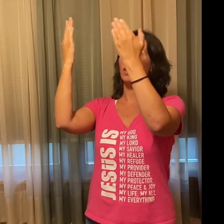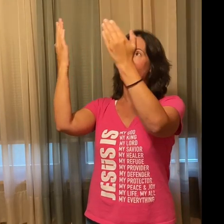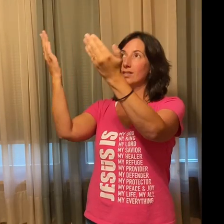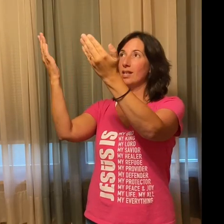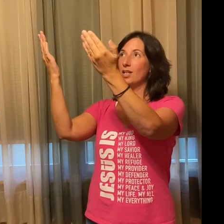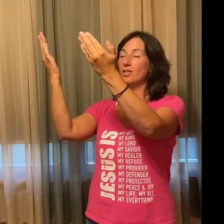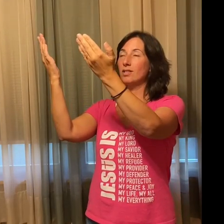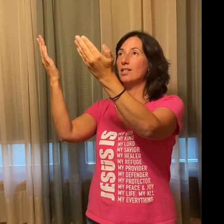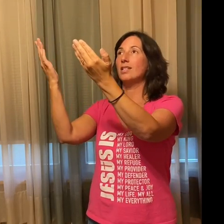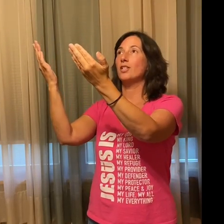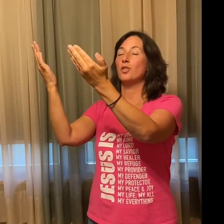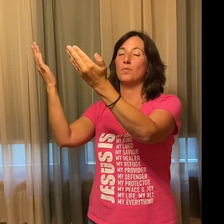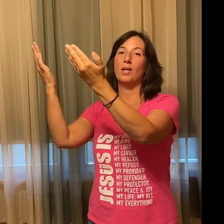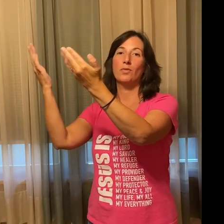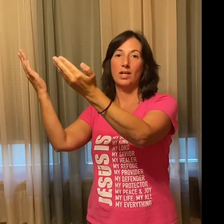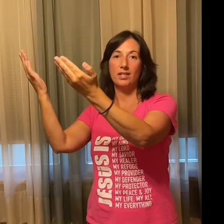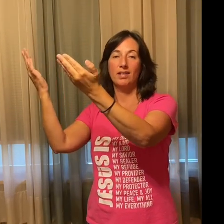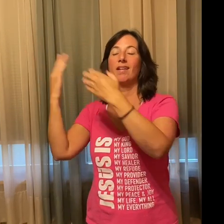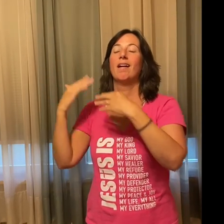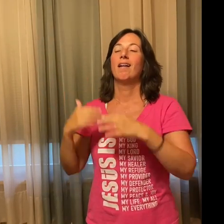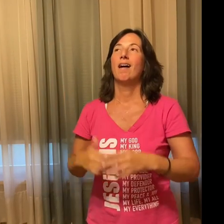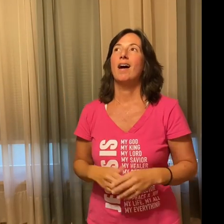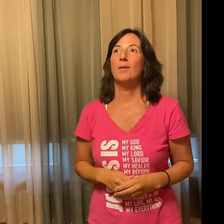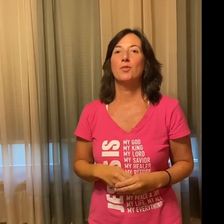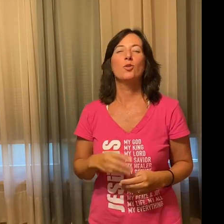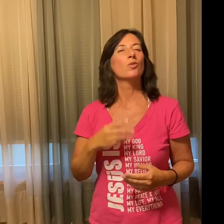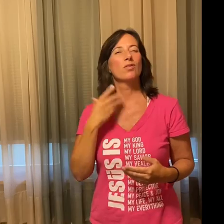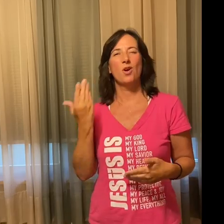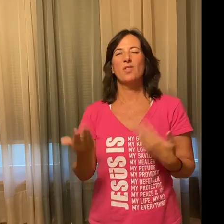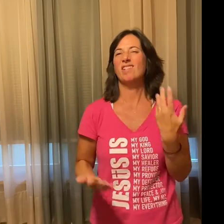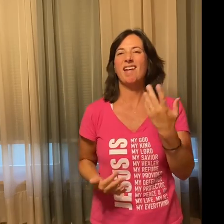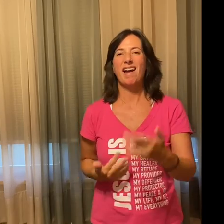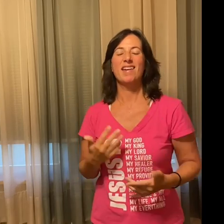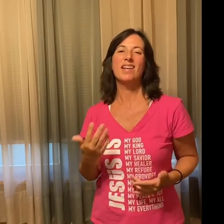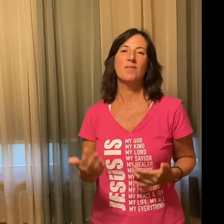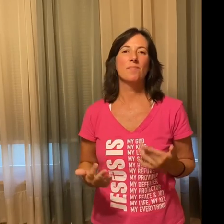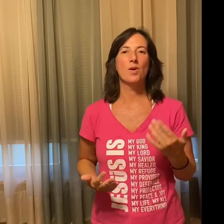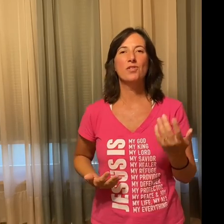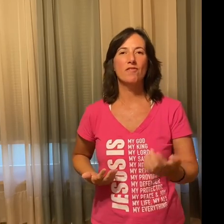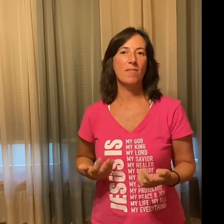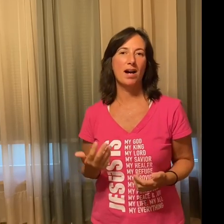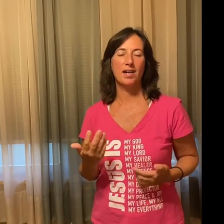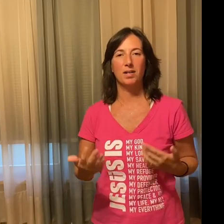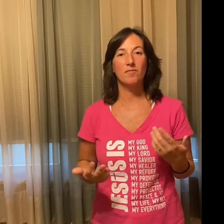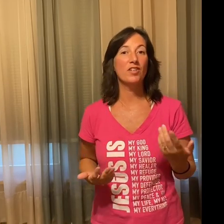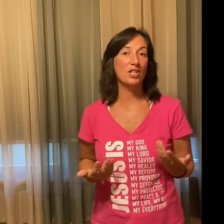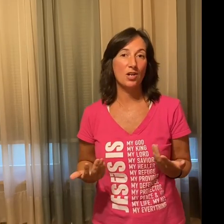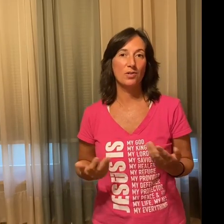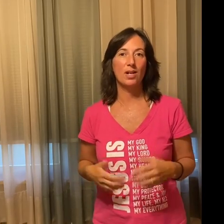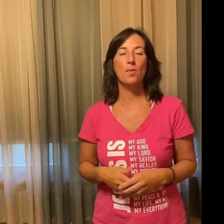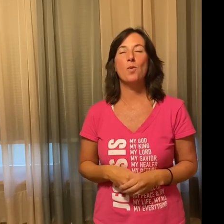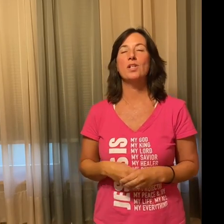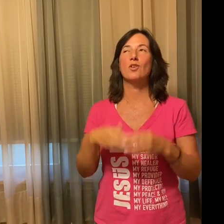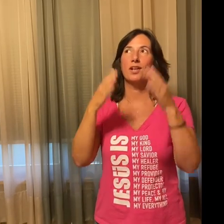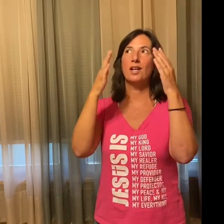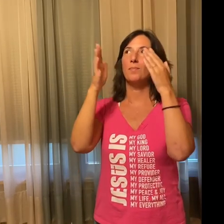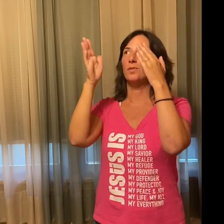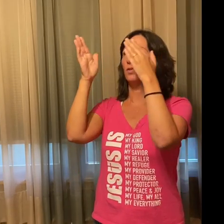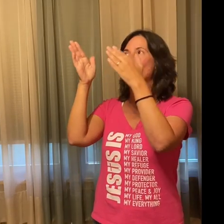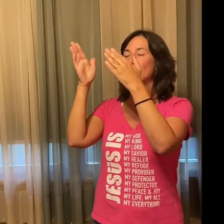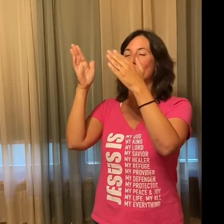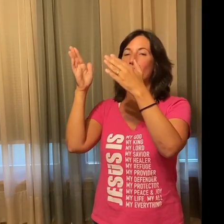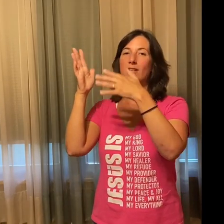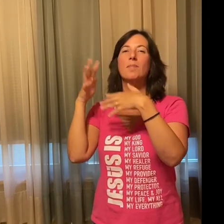up and slightly to my right. You'll notice that in most of my videos, I'm always looking